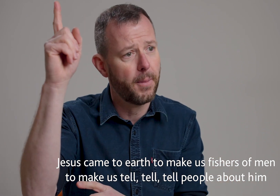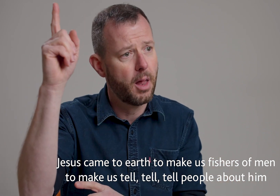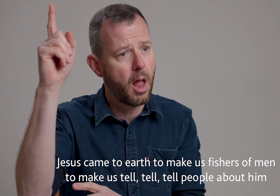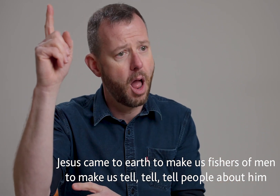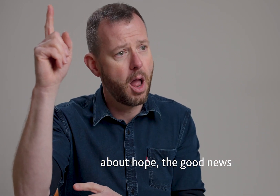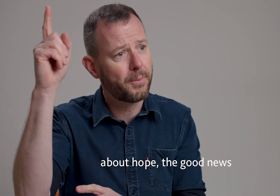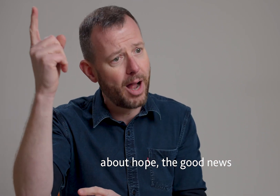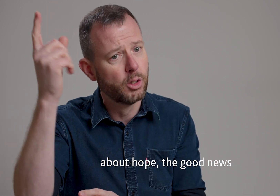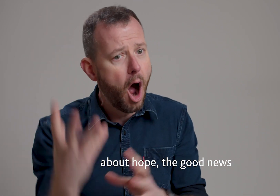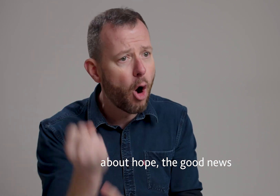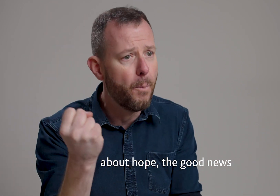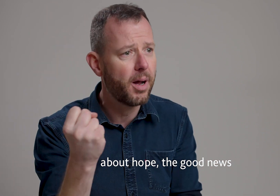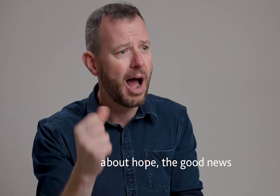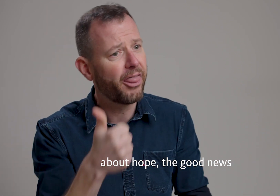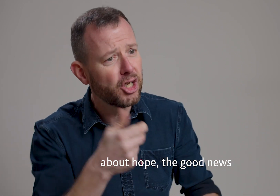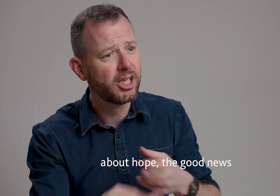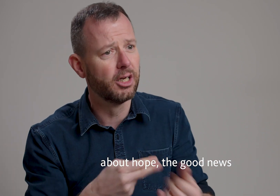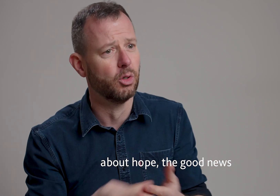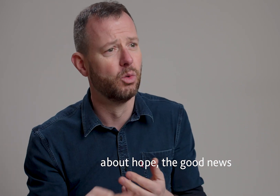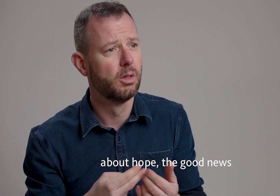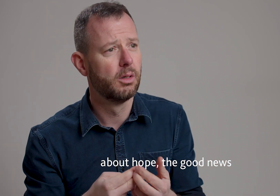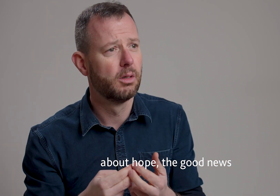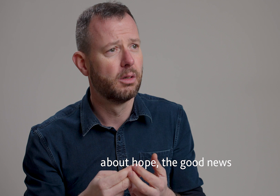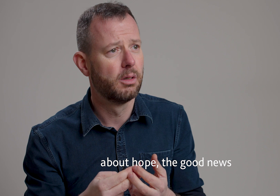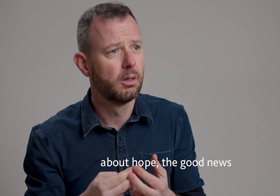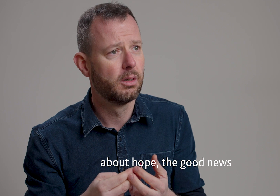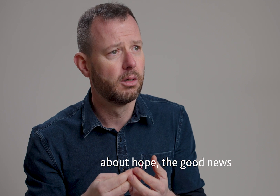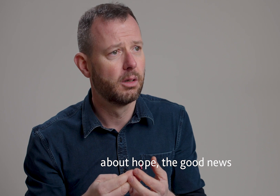him, about hope and his name.